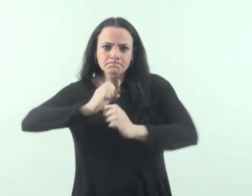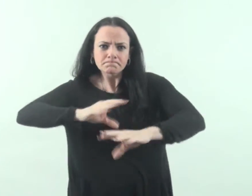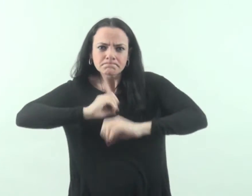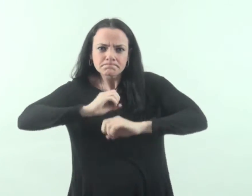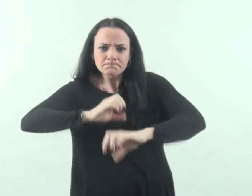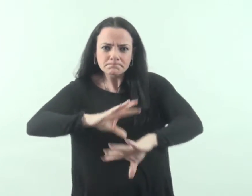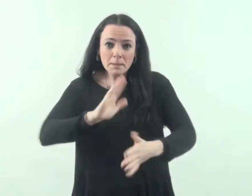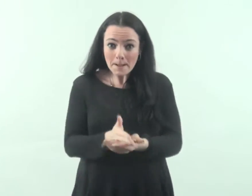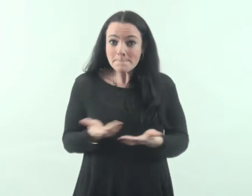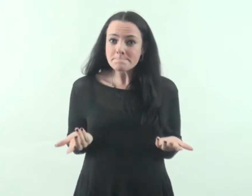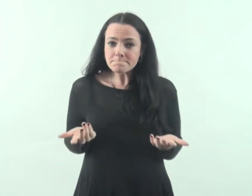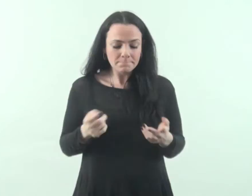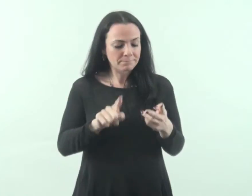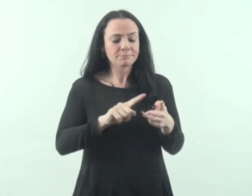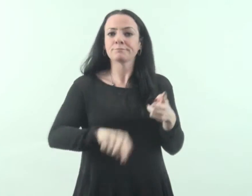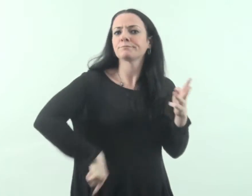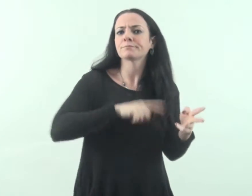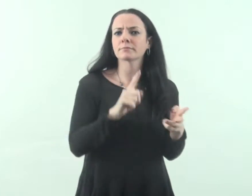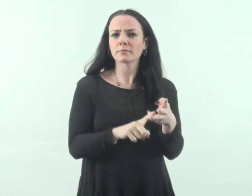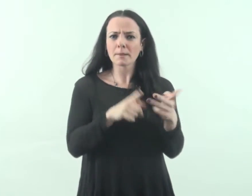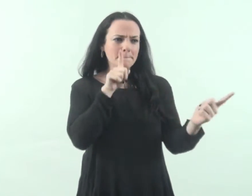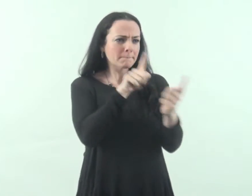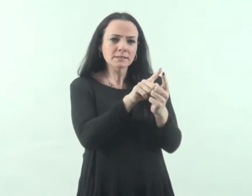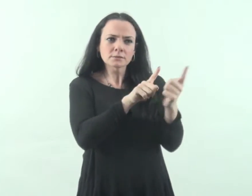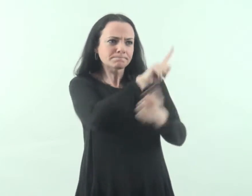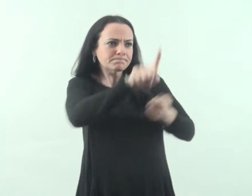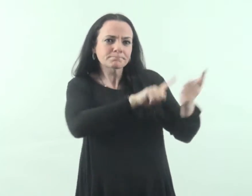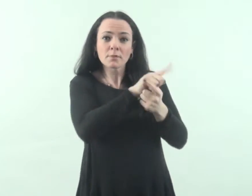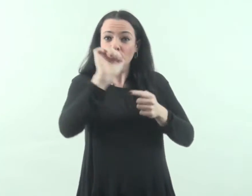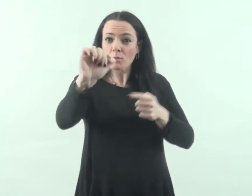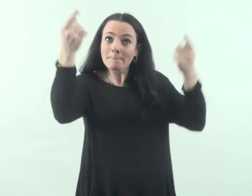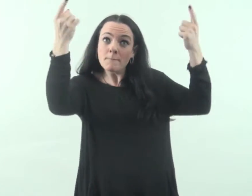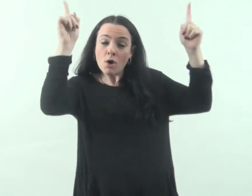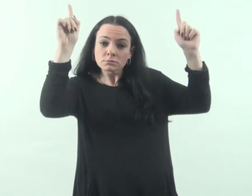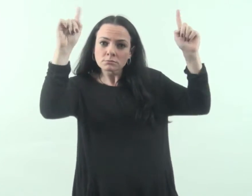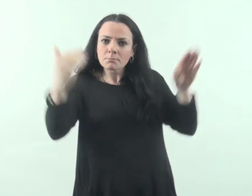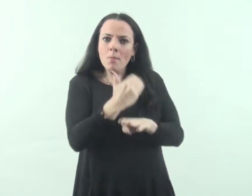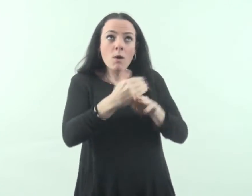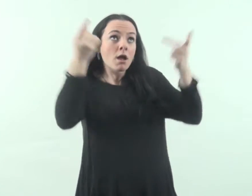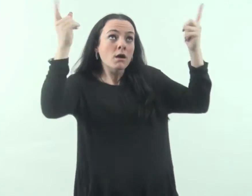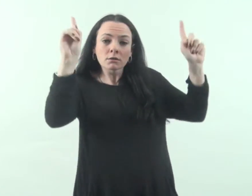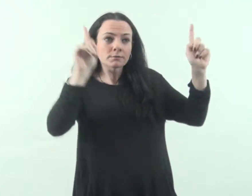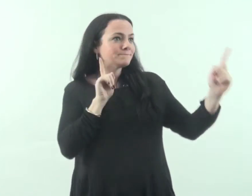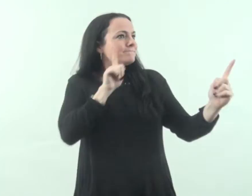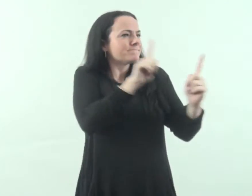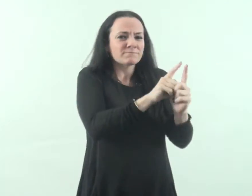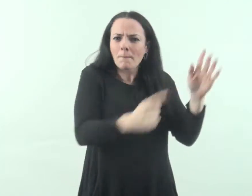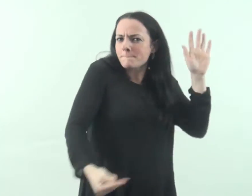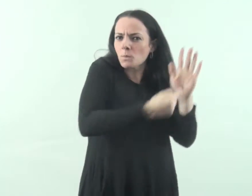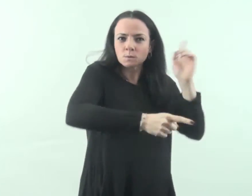appointment, would you trust someone to translate that for you? Another example, if you was in a meeting situation with your